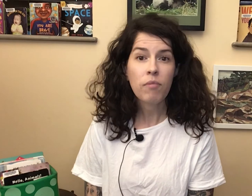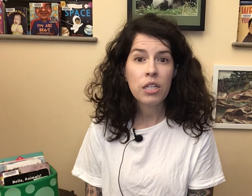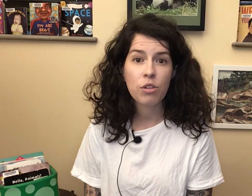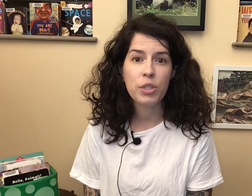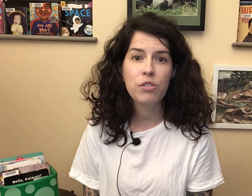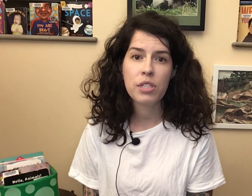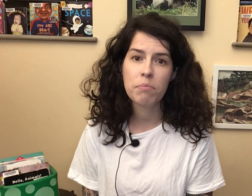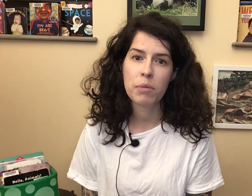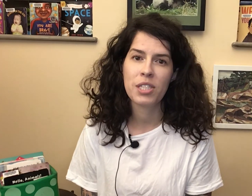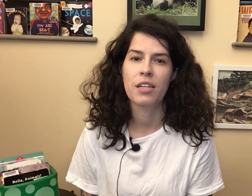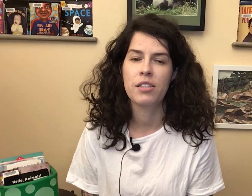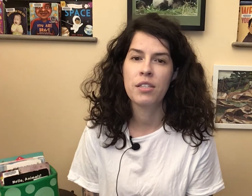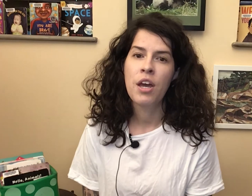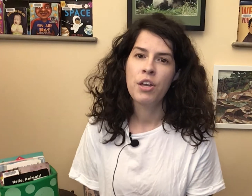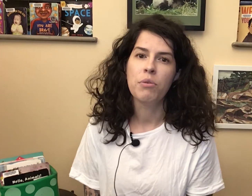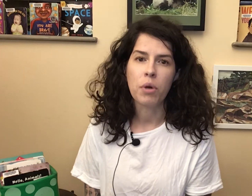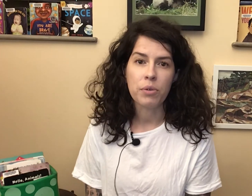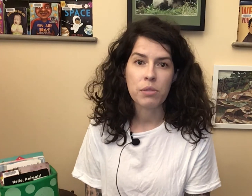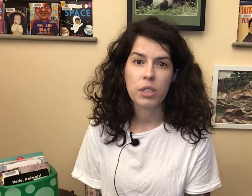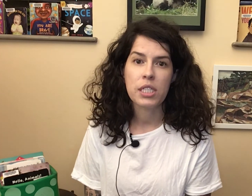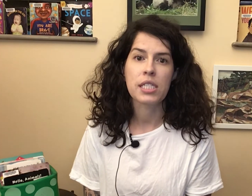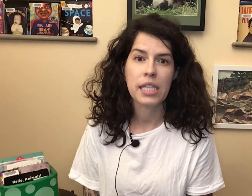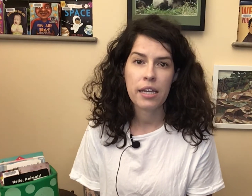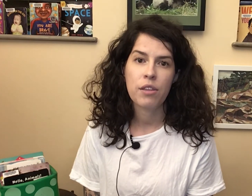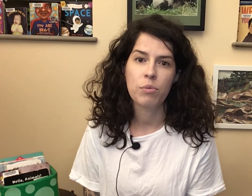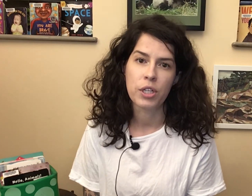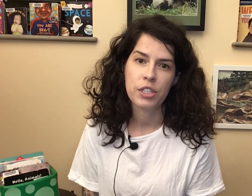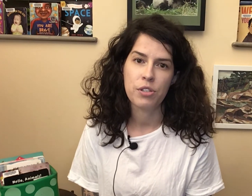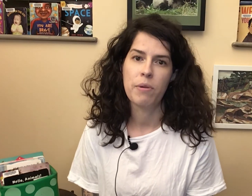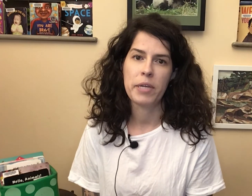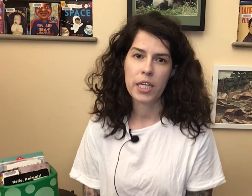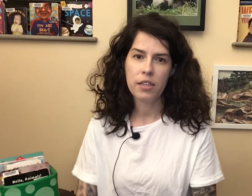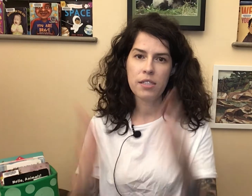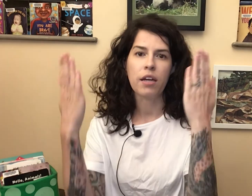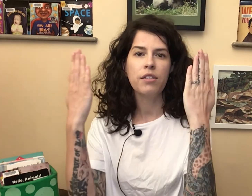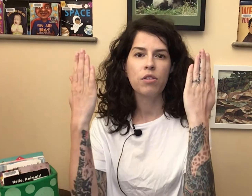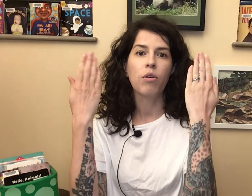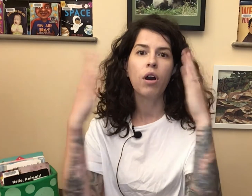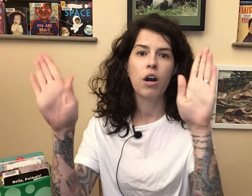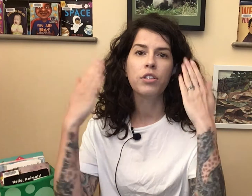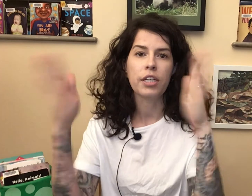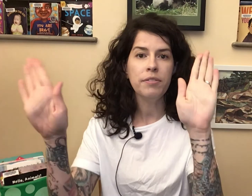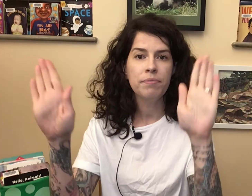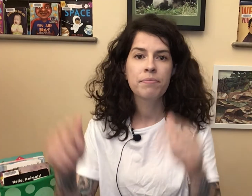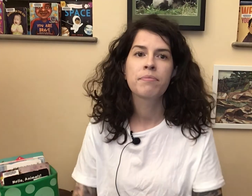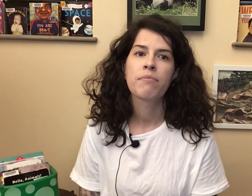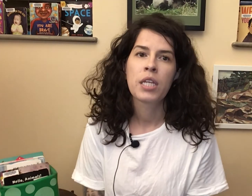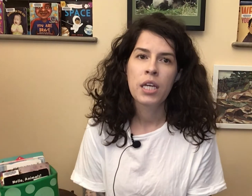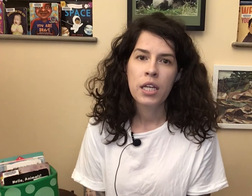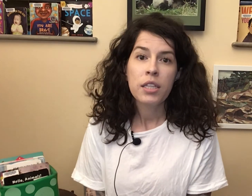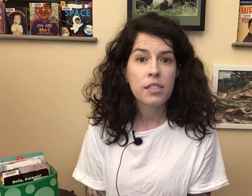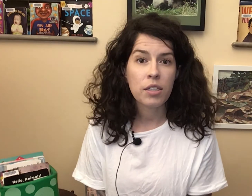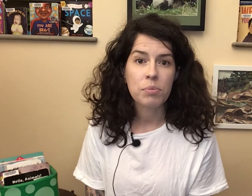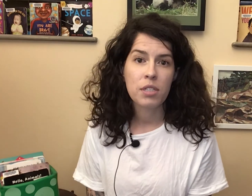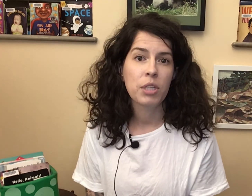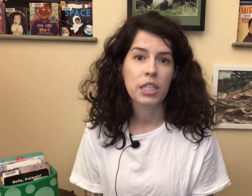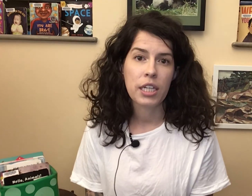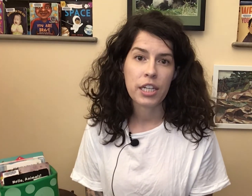So when using baby signs, you always want to say the word as you are making the sign, so all done. This helps to make the connection